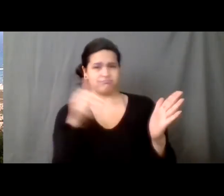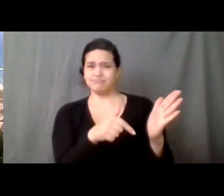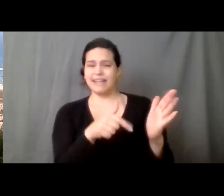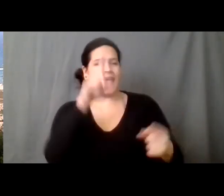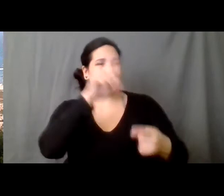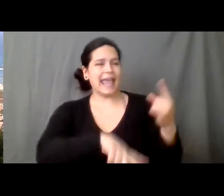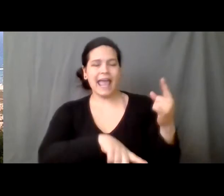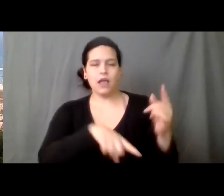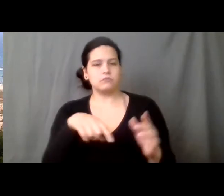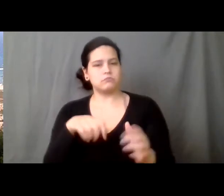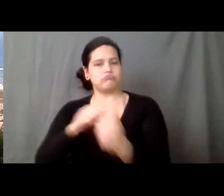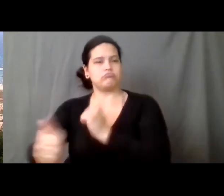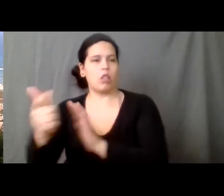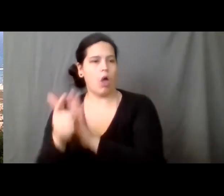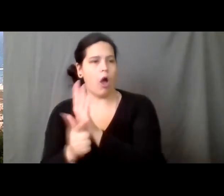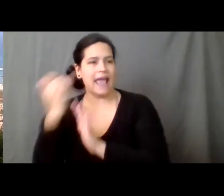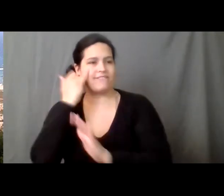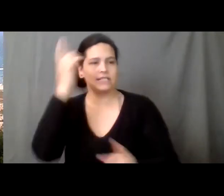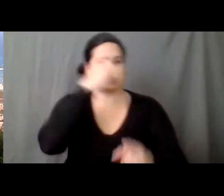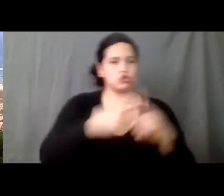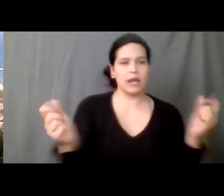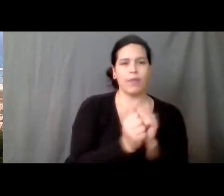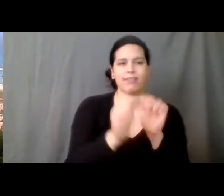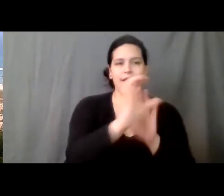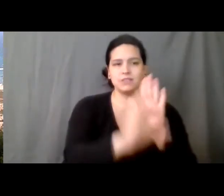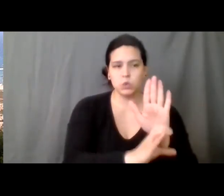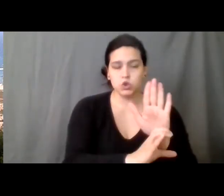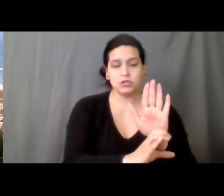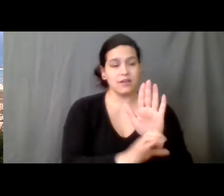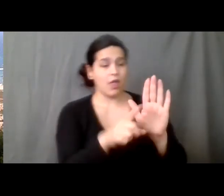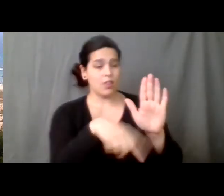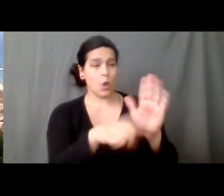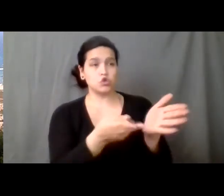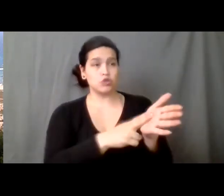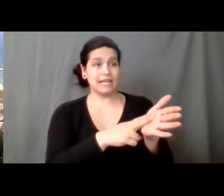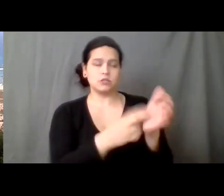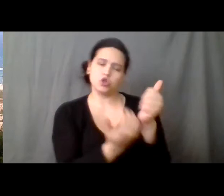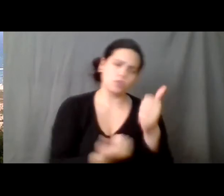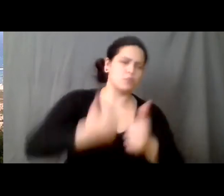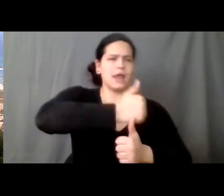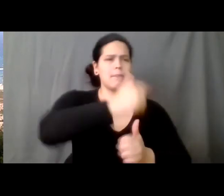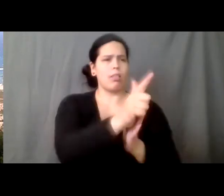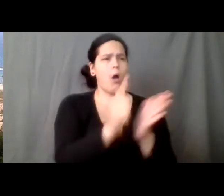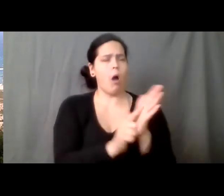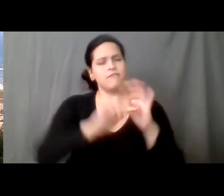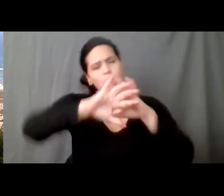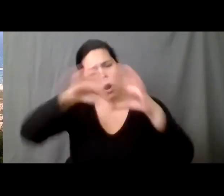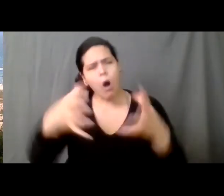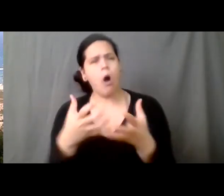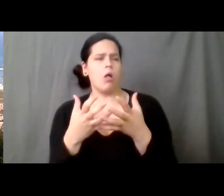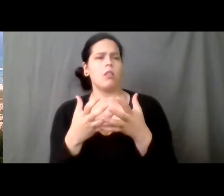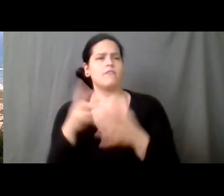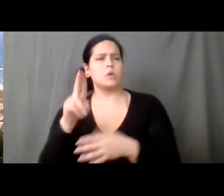that those treaties are the supreme law of the land along with the Constitution. So what that